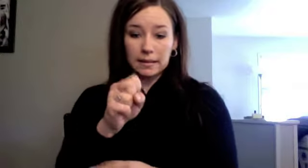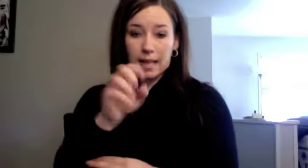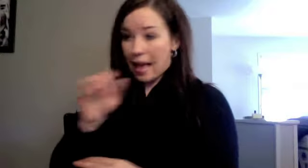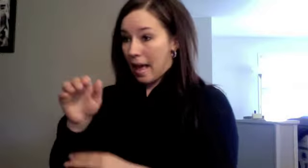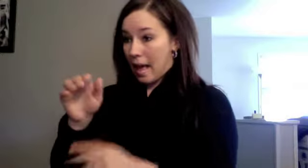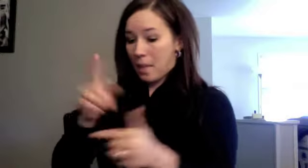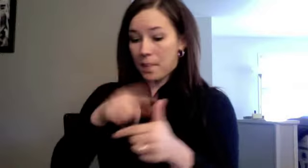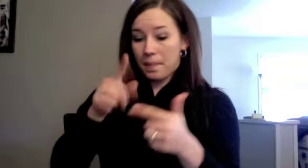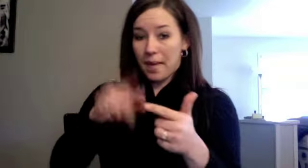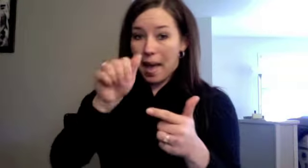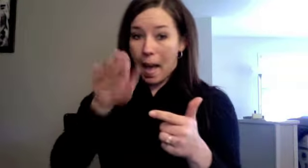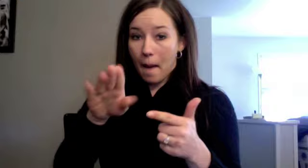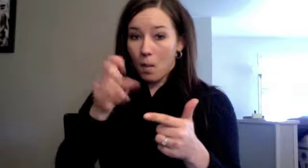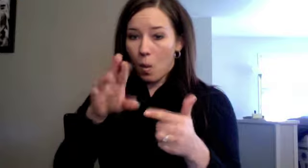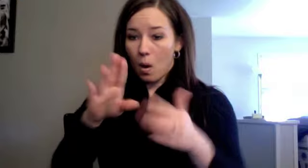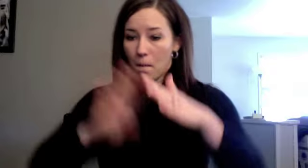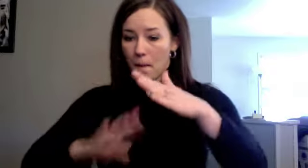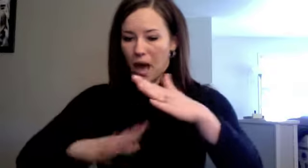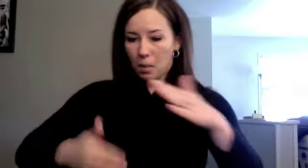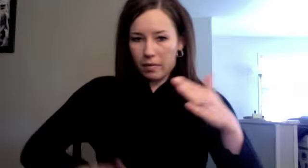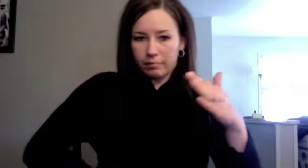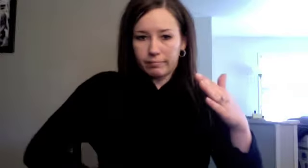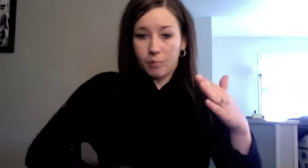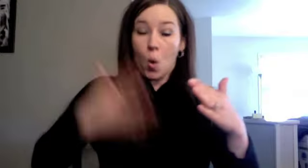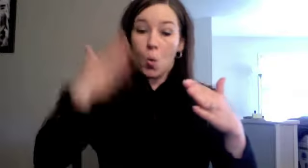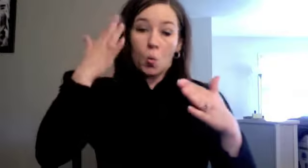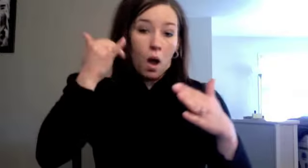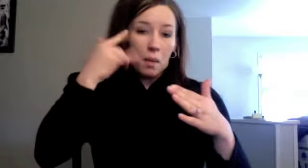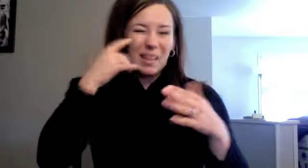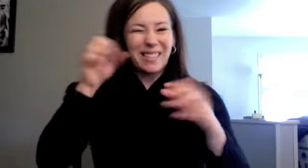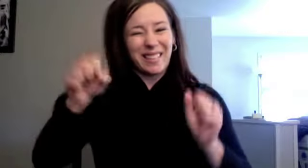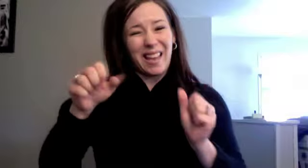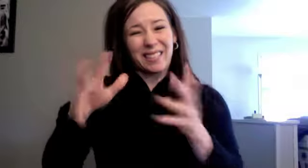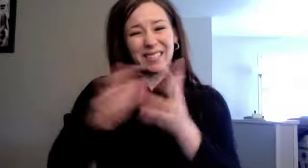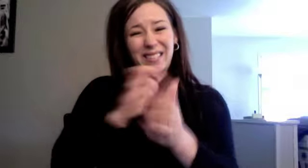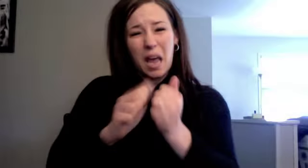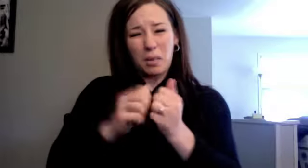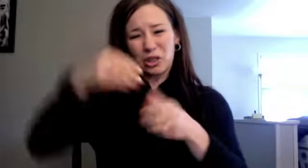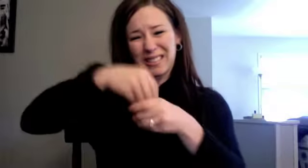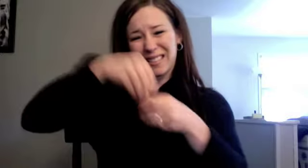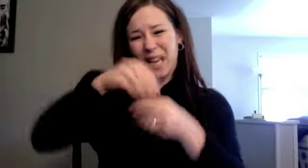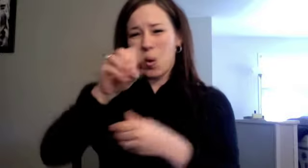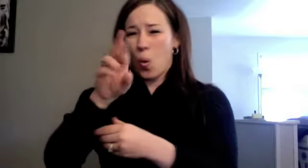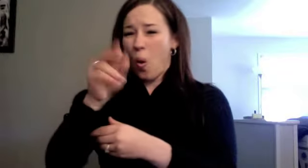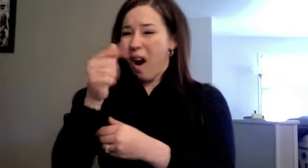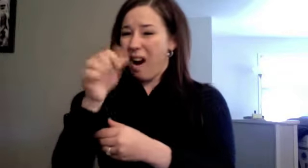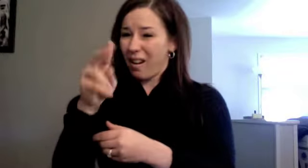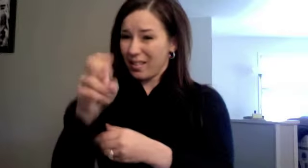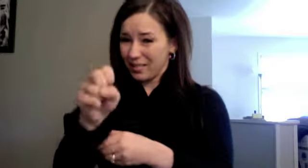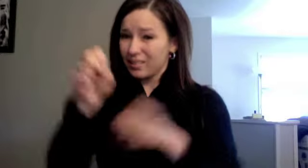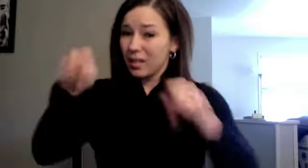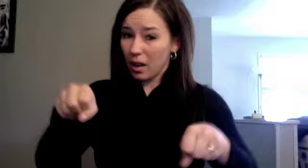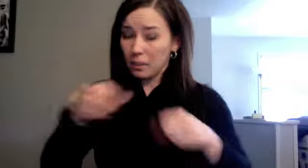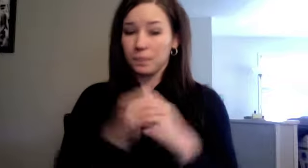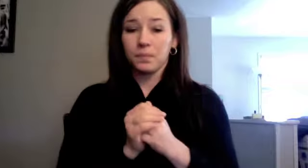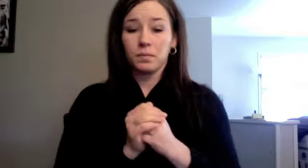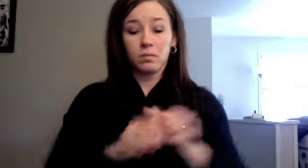bottom end of their sternum, as this can cause damage to internal organs. When performing compressions, you should pivot from